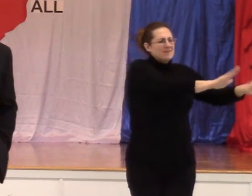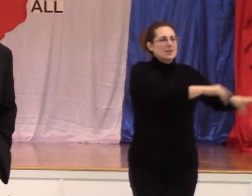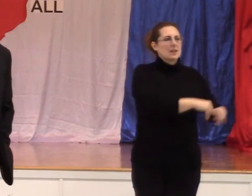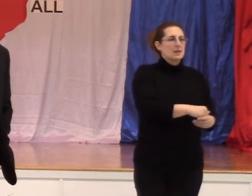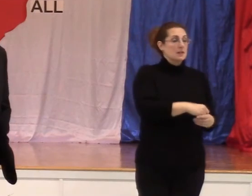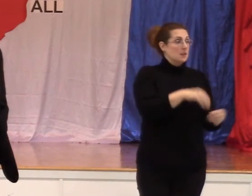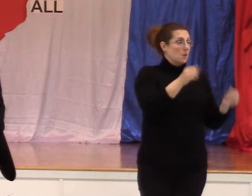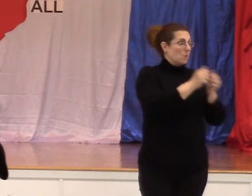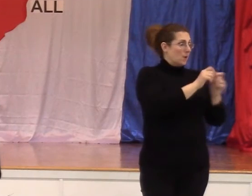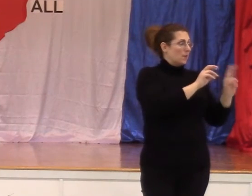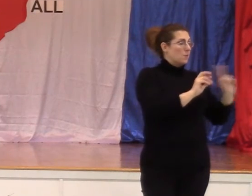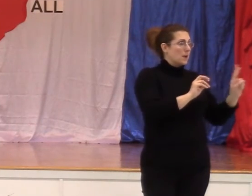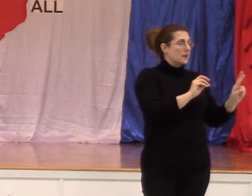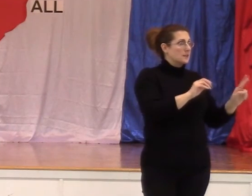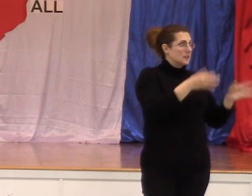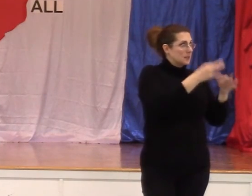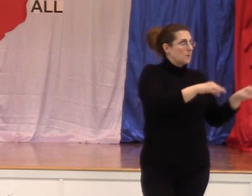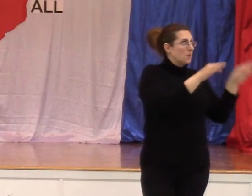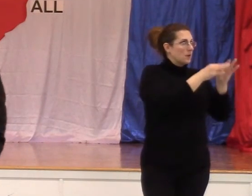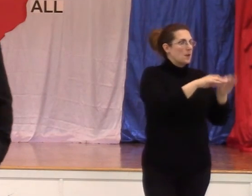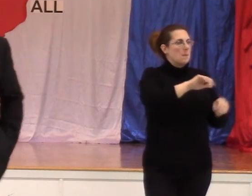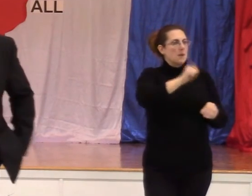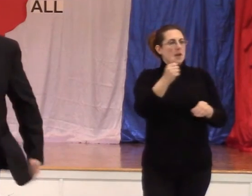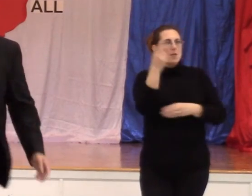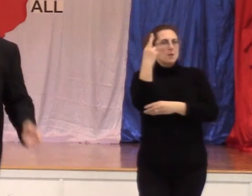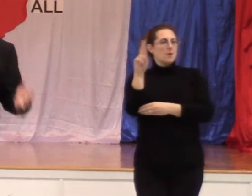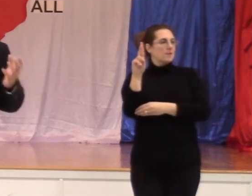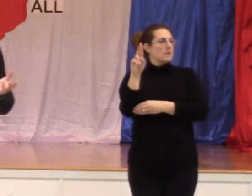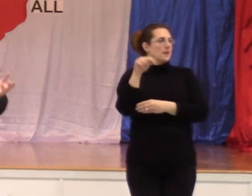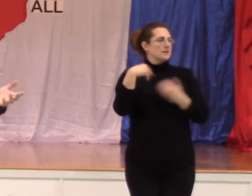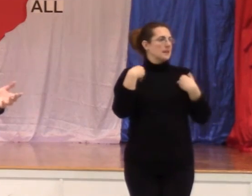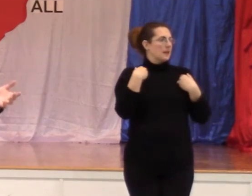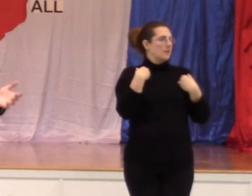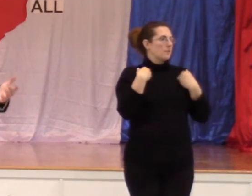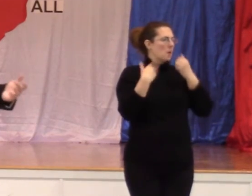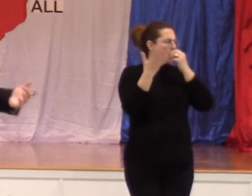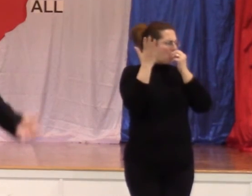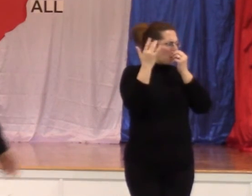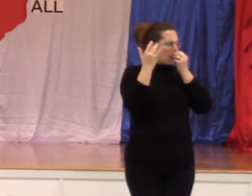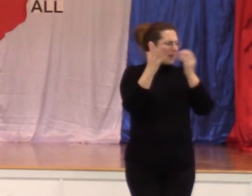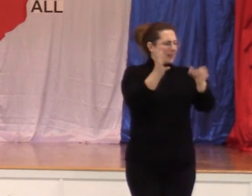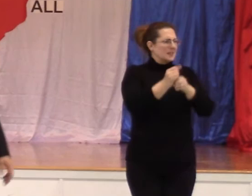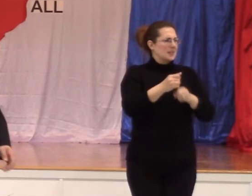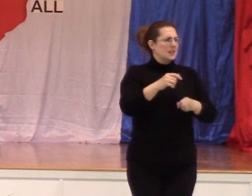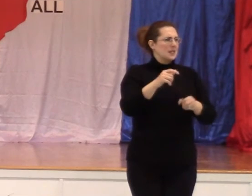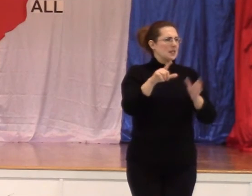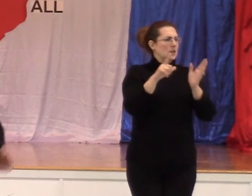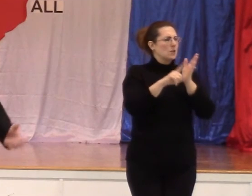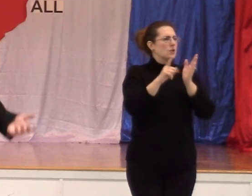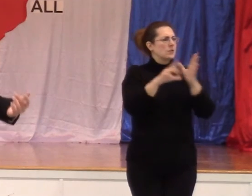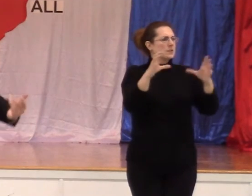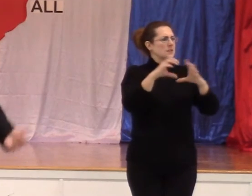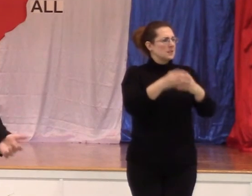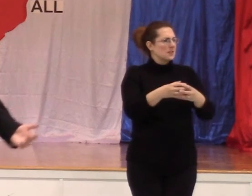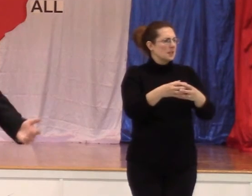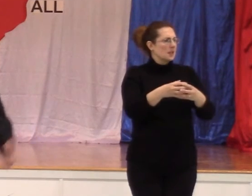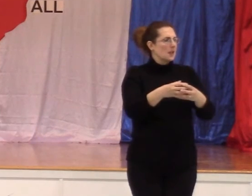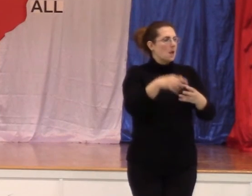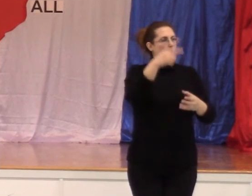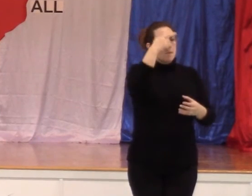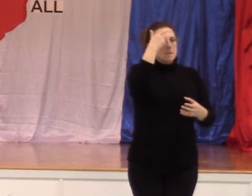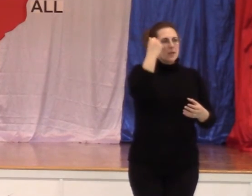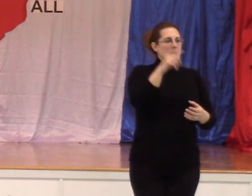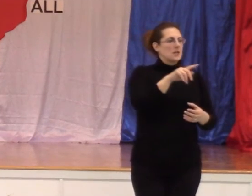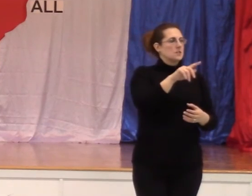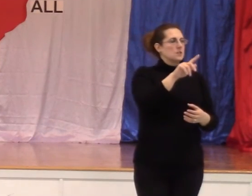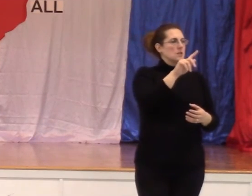amongst the radicals, but it's also prevalent in the other reformations. Guess what? Why did they try to get Luther and Zwingli together at Marburg? Because the Turk was